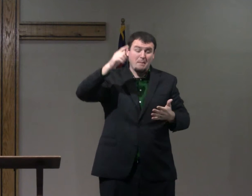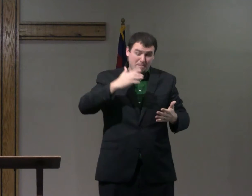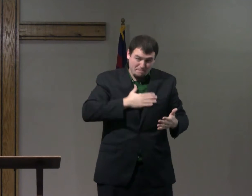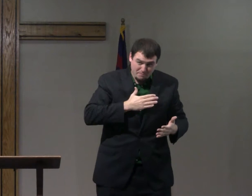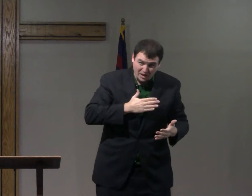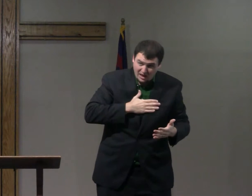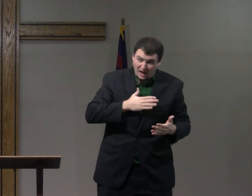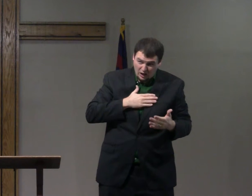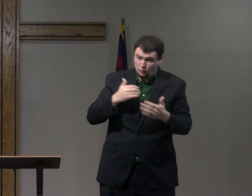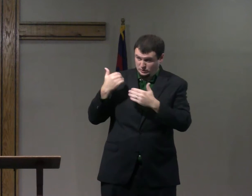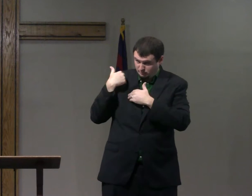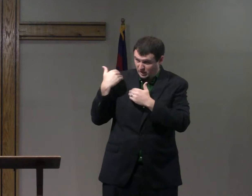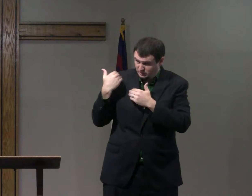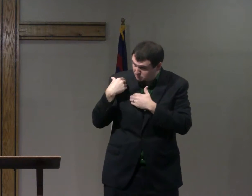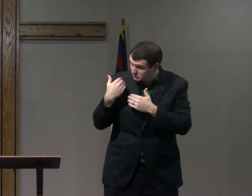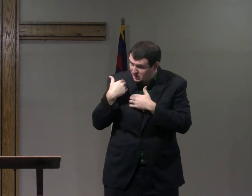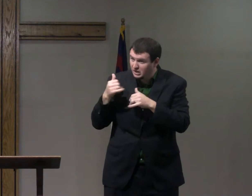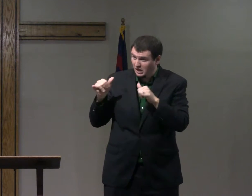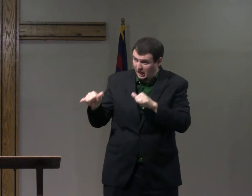And I need to go and follow Him.